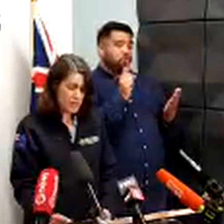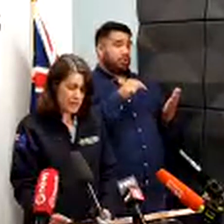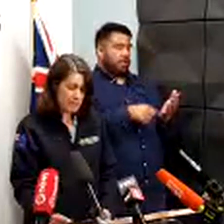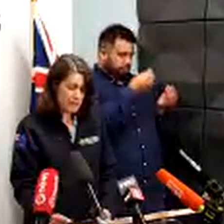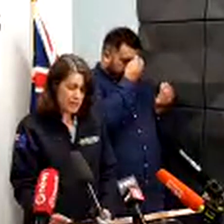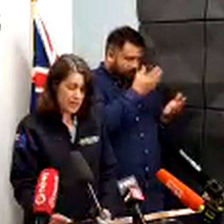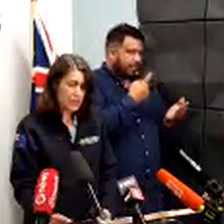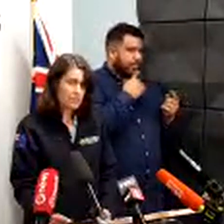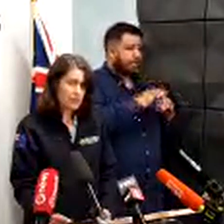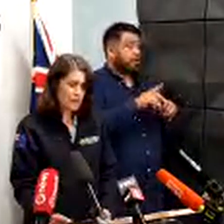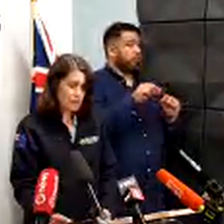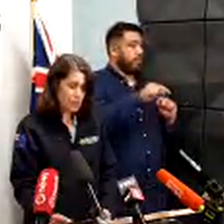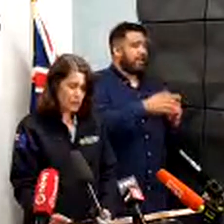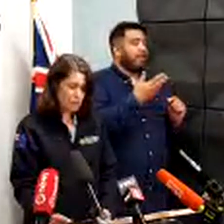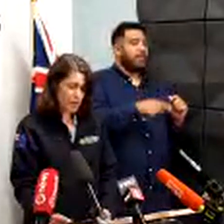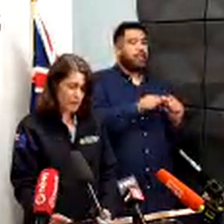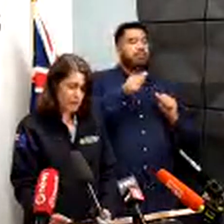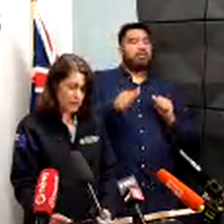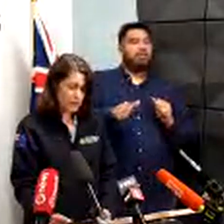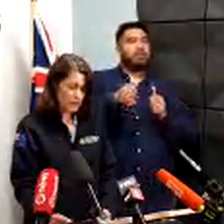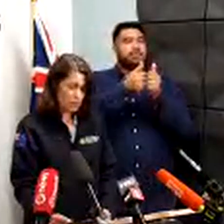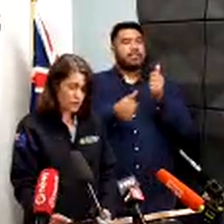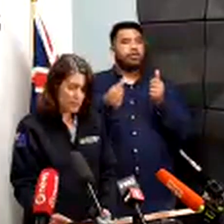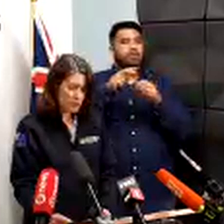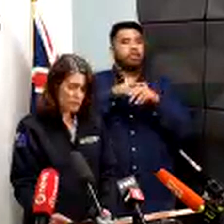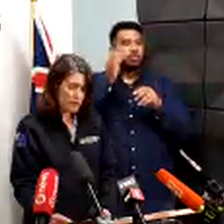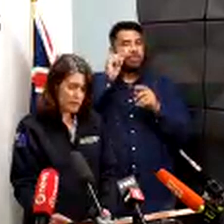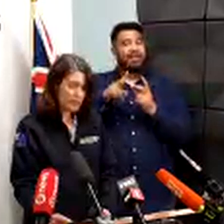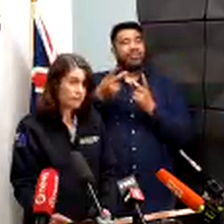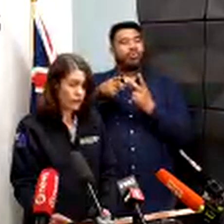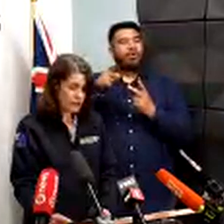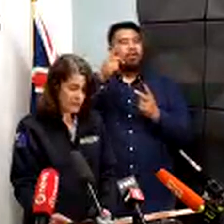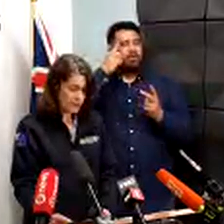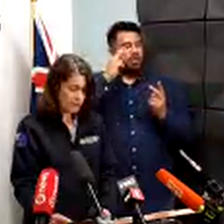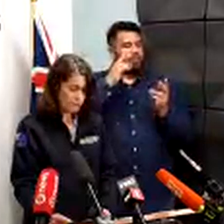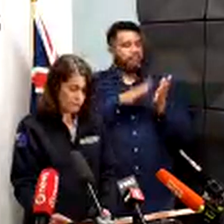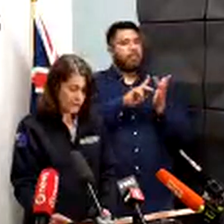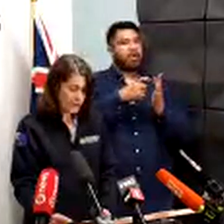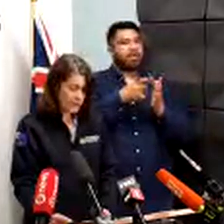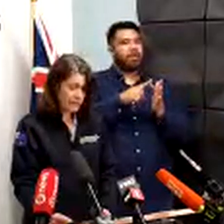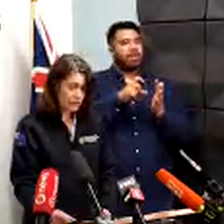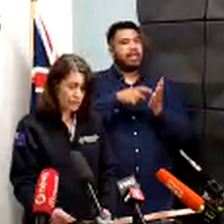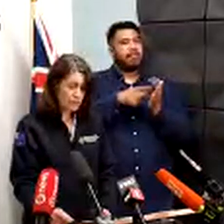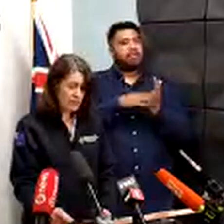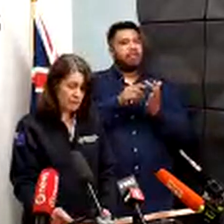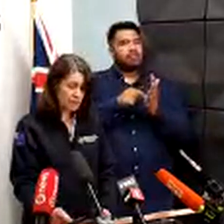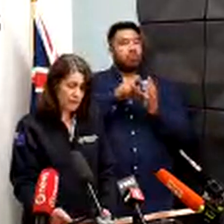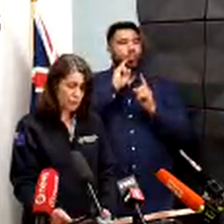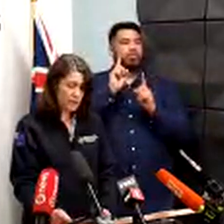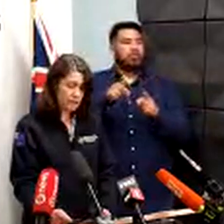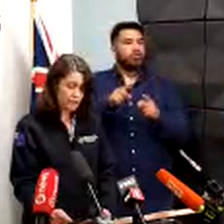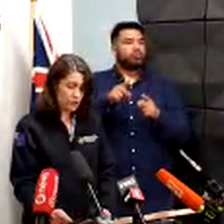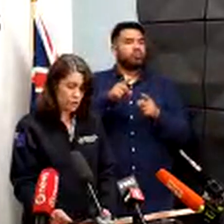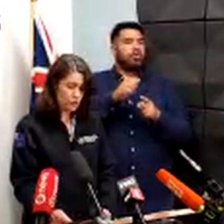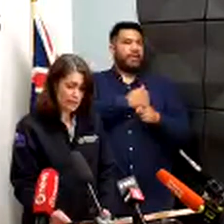p.m. today, and Deputy Commissioner Mike Clement will speak with media in Whakatane. Details for the media briefing